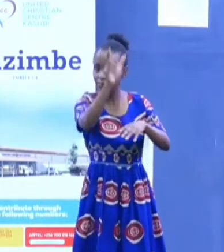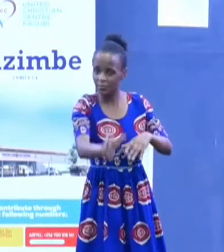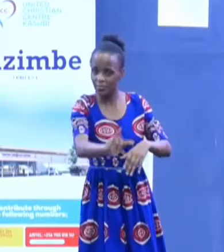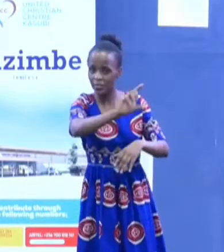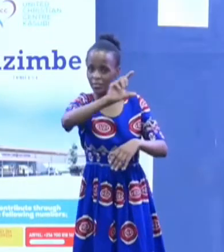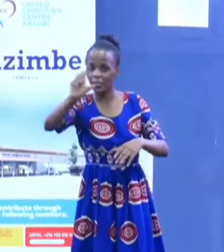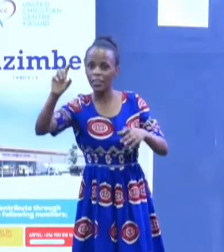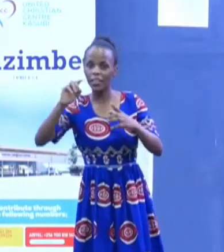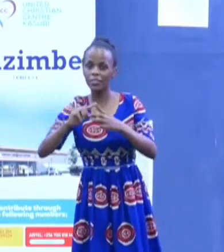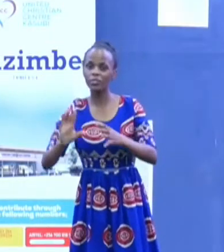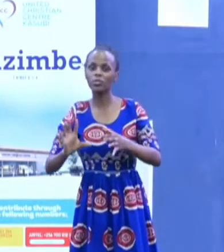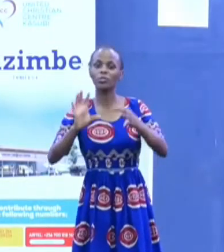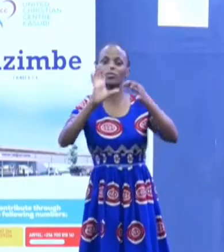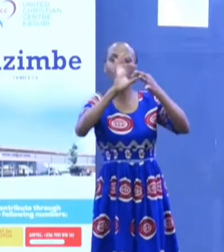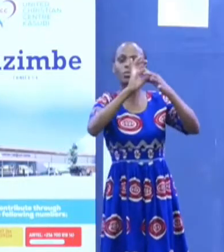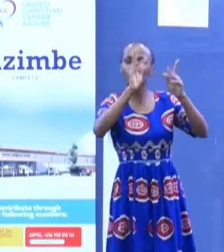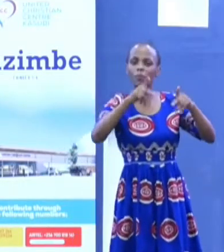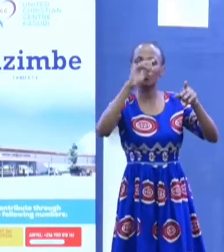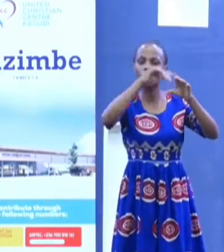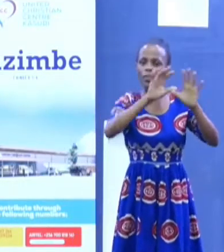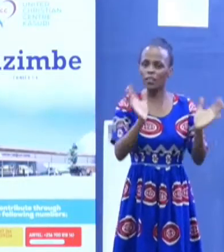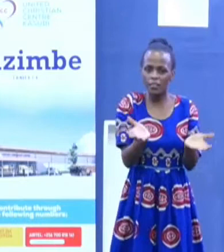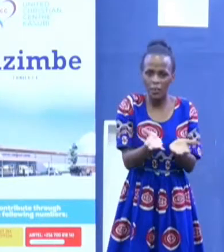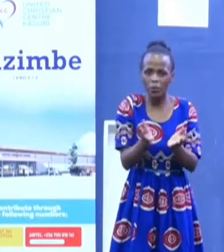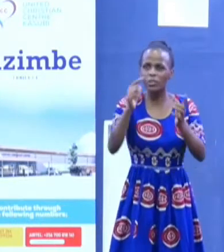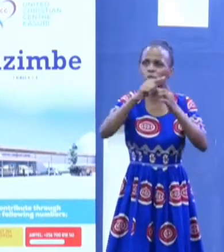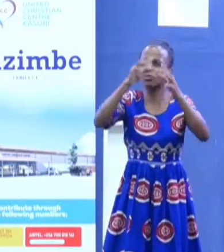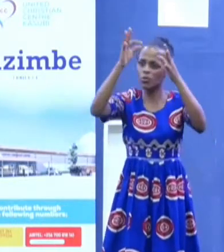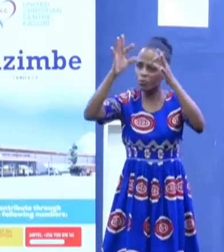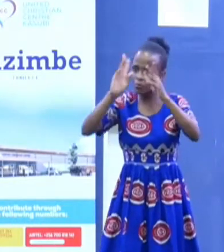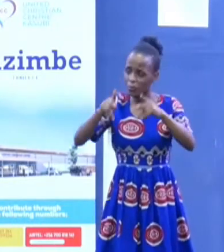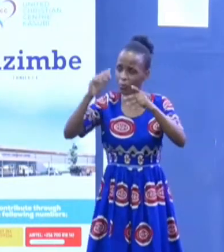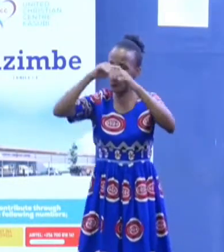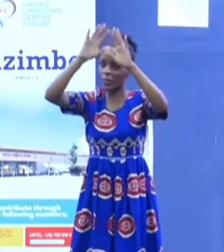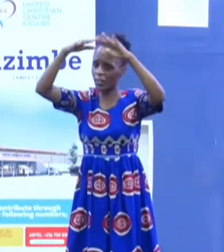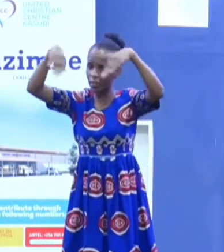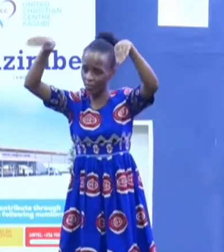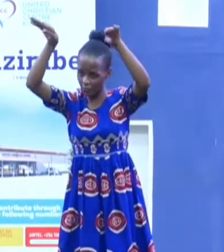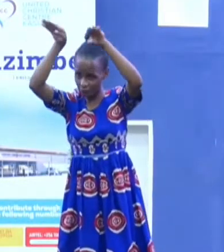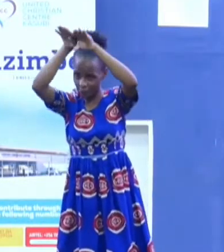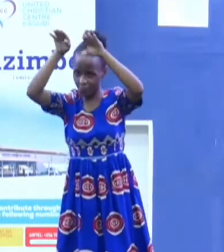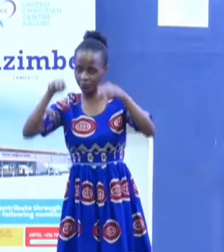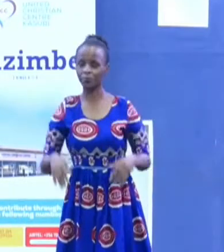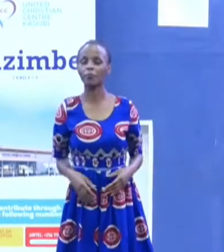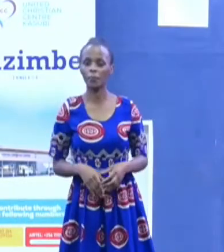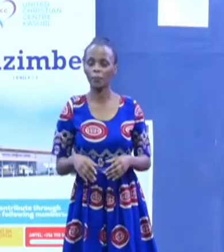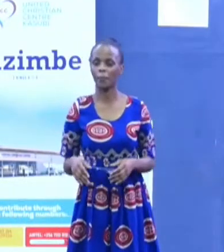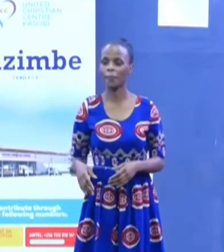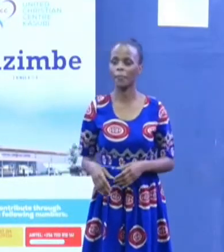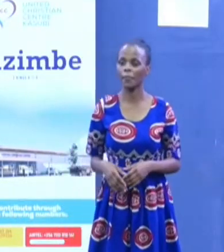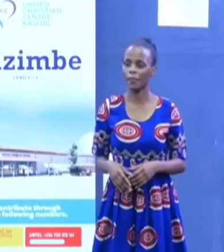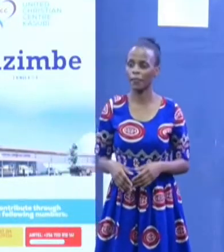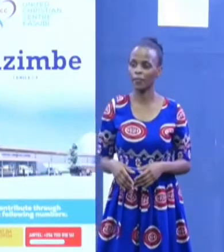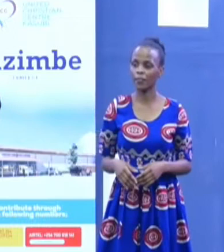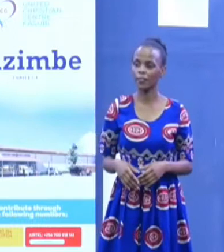okutabaganyisa ab'oku nsi oba eby'omu ggulu. Having brought peace through the world to reconcile all things on the earth or